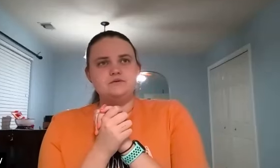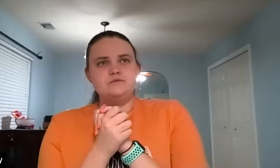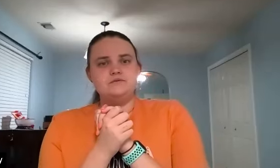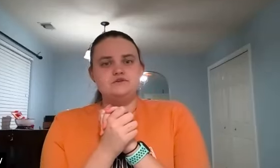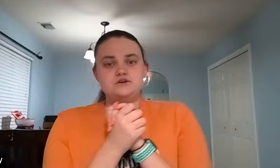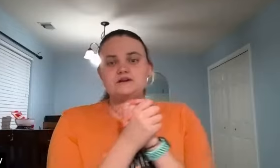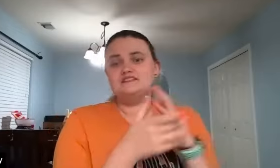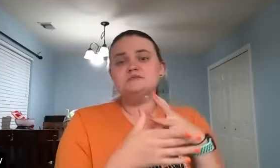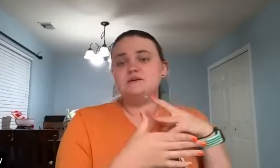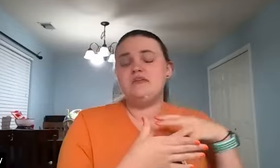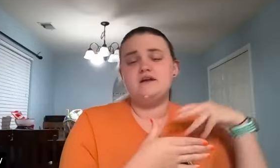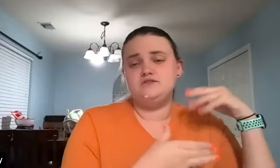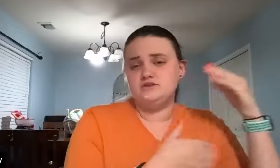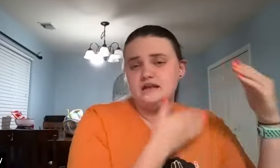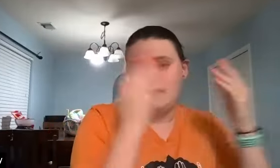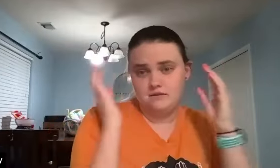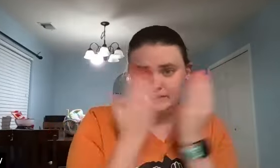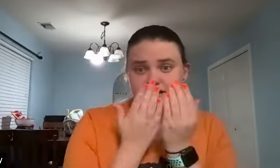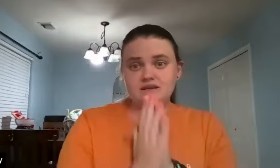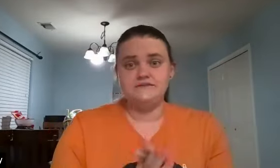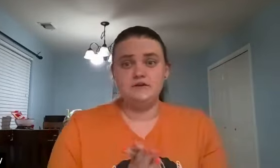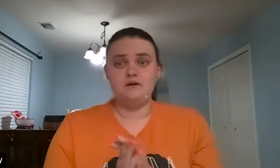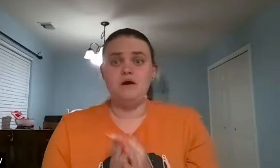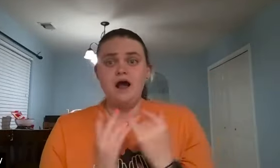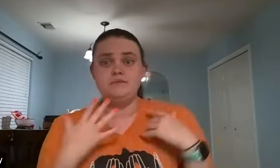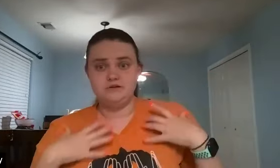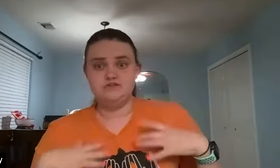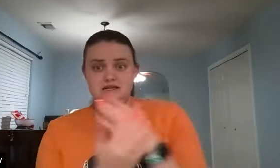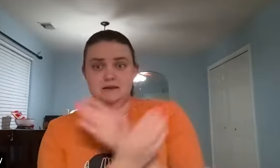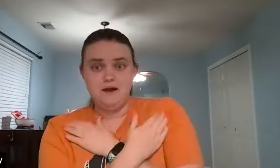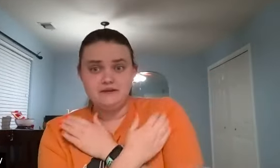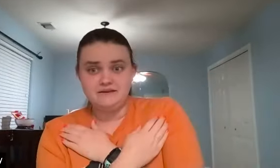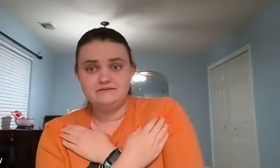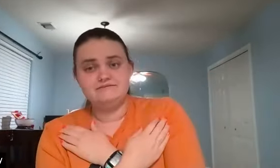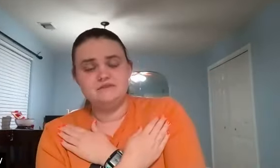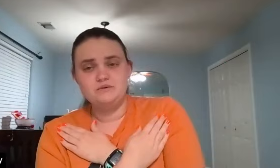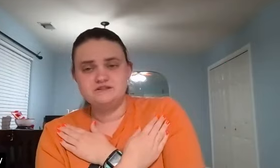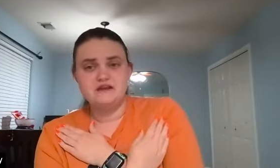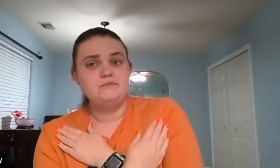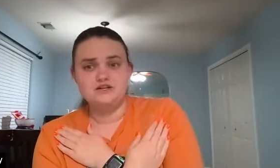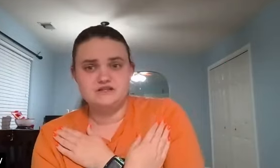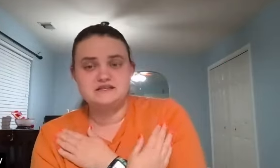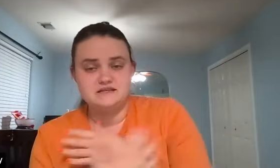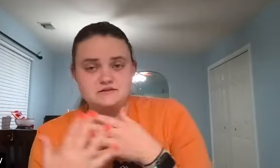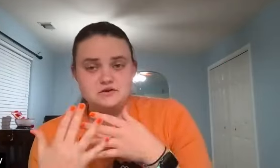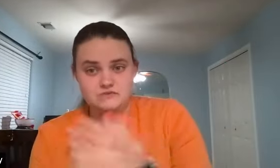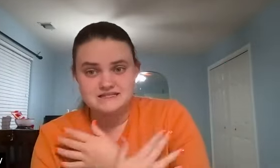it's almost like during Halloween, if you're like, well, I'm gonna be dressed like a mummy, no one's gonna think I'm not dressing as